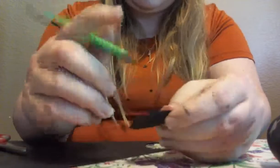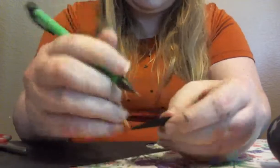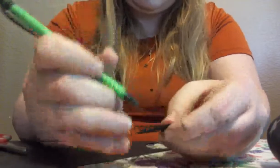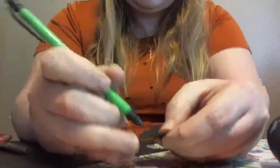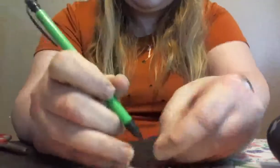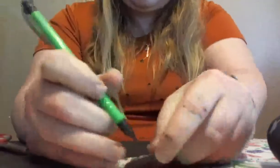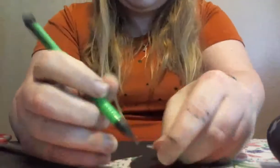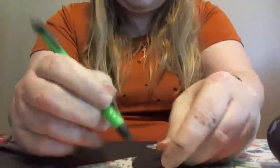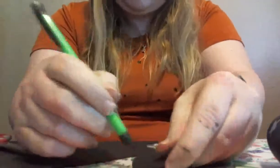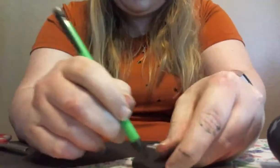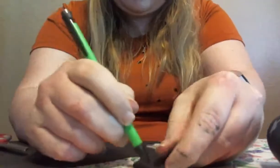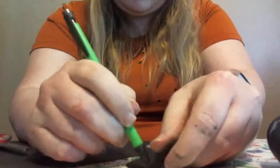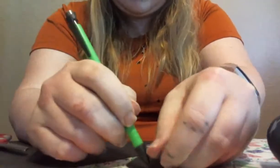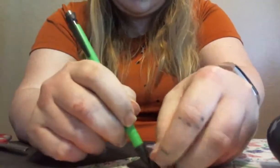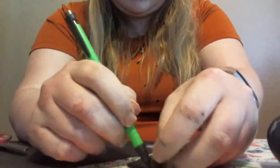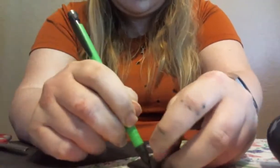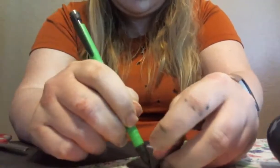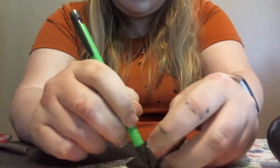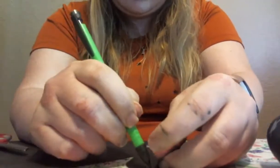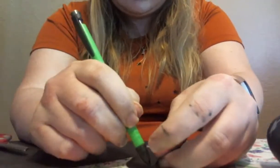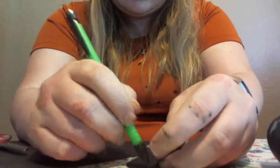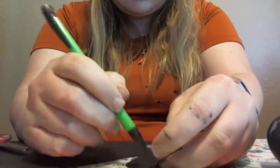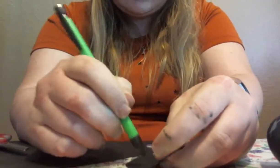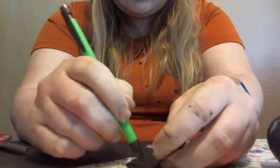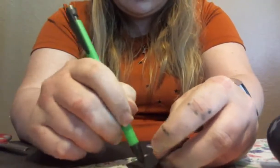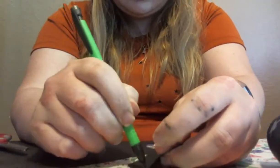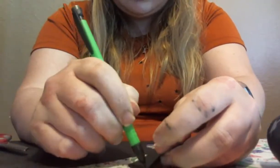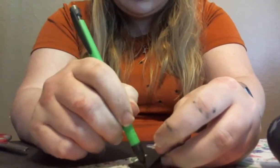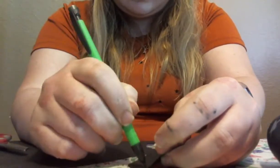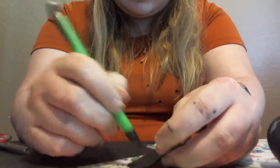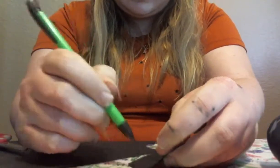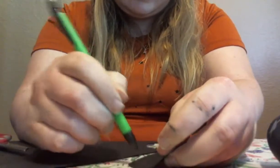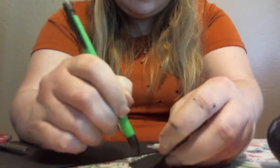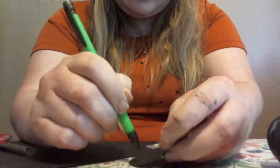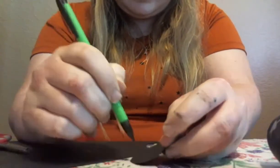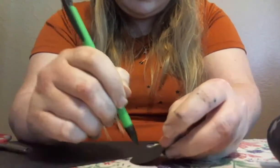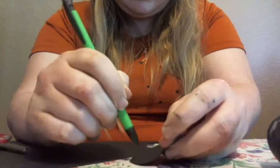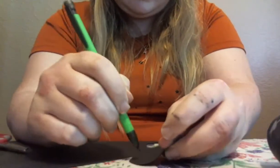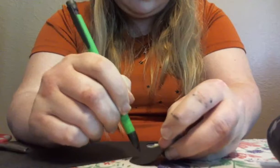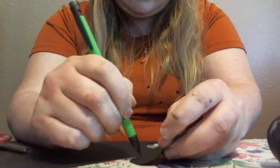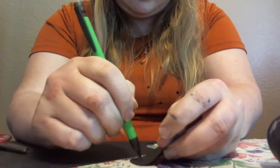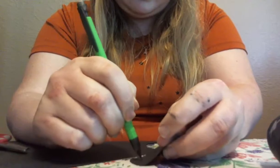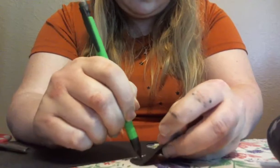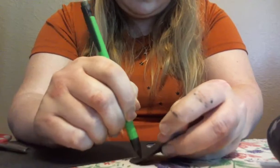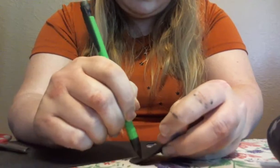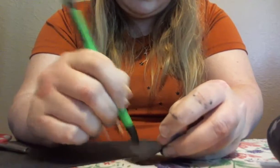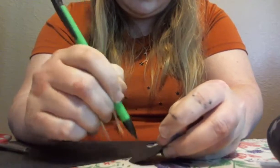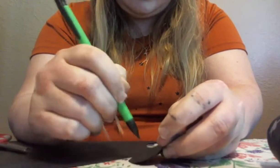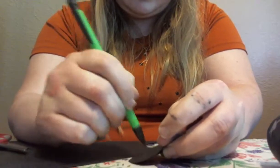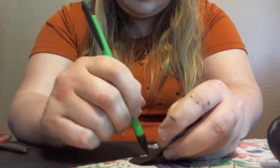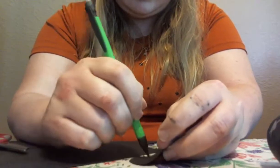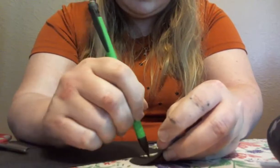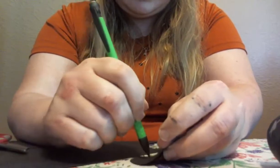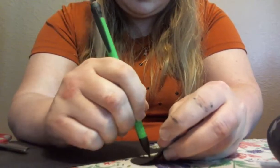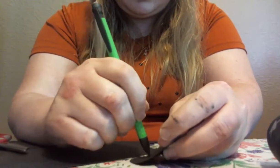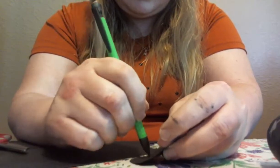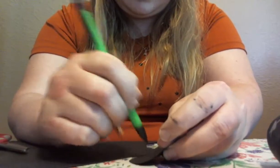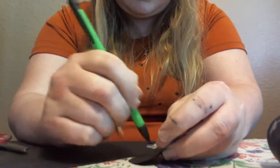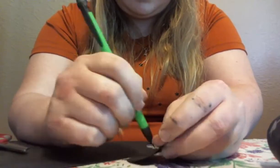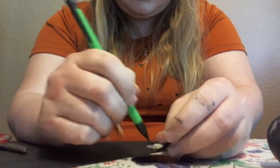of different holes in it. And an easy way to do this is to just set it on the table and just pull up on the